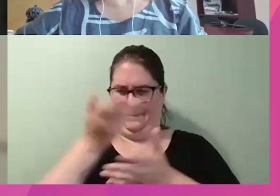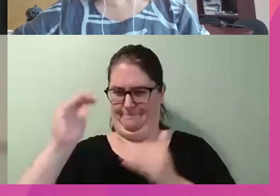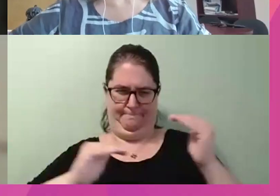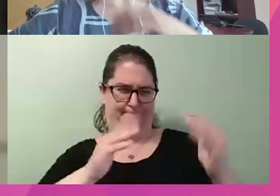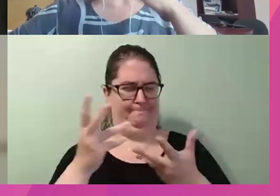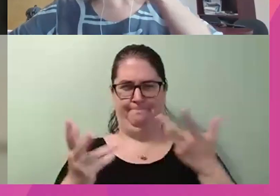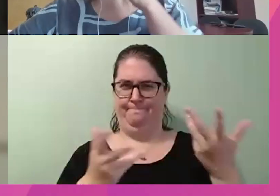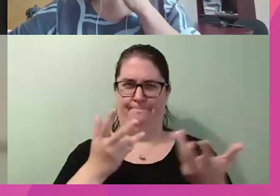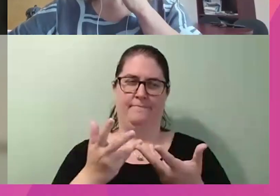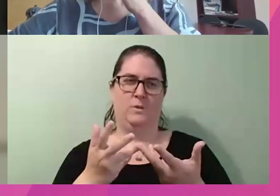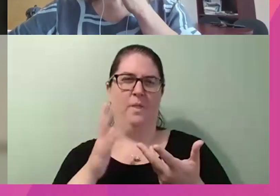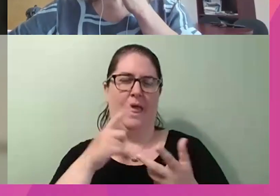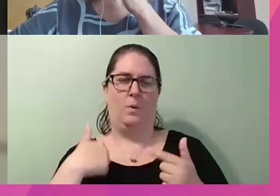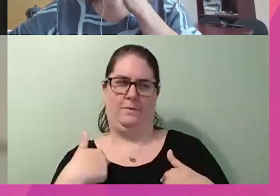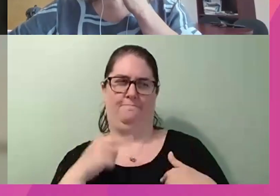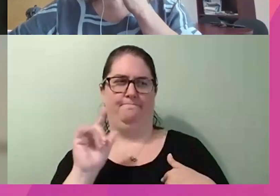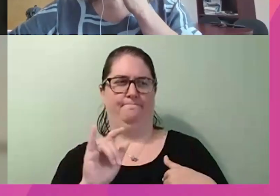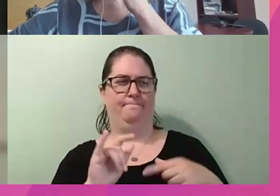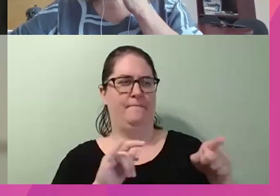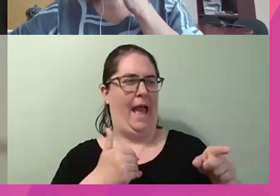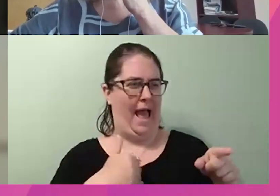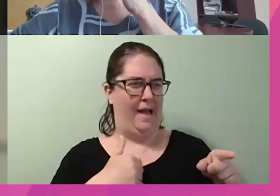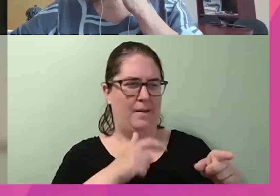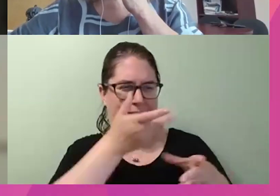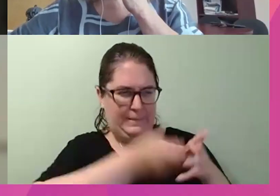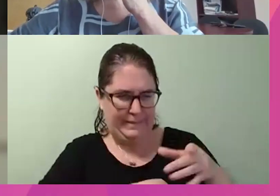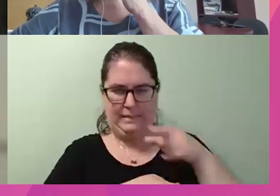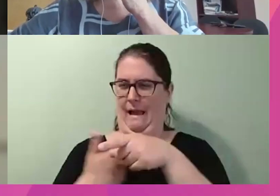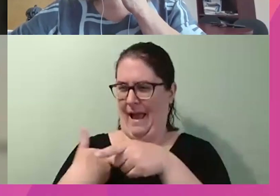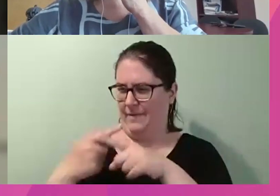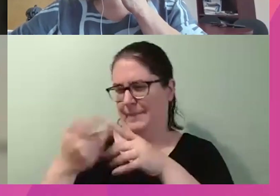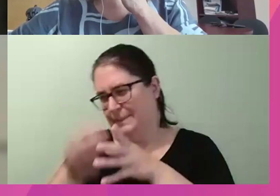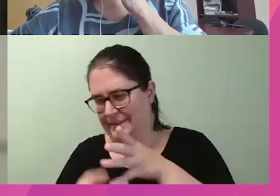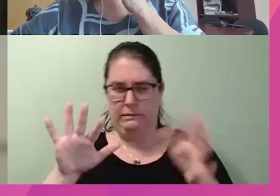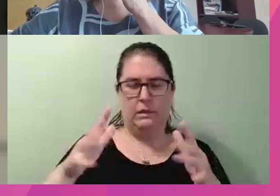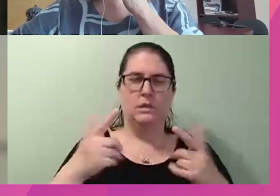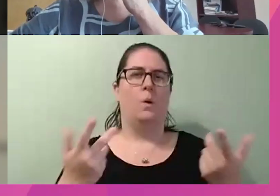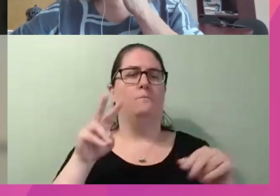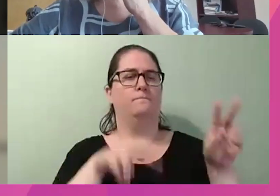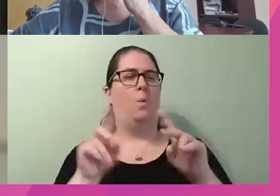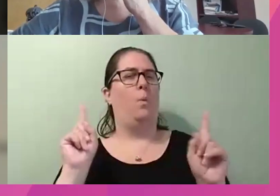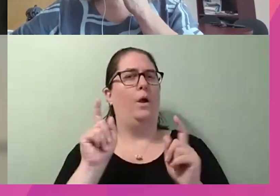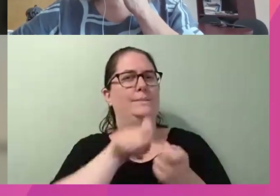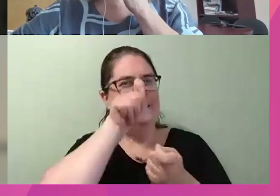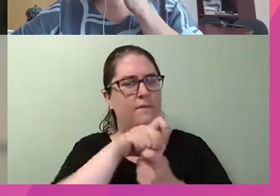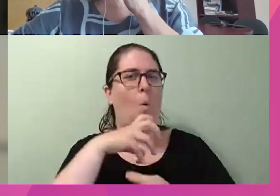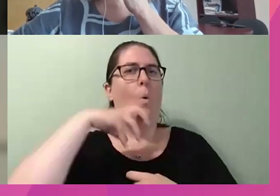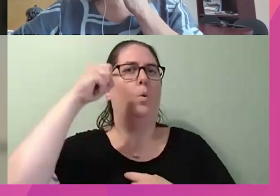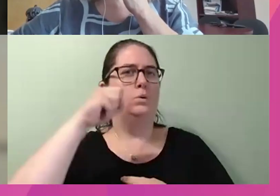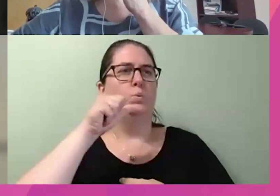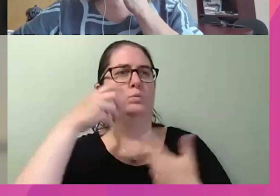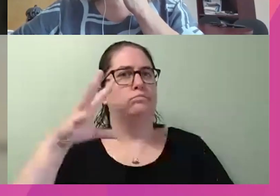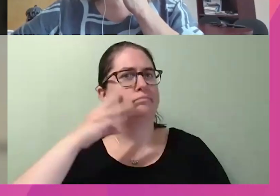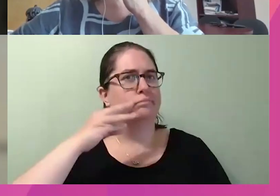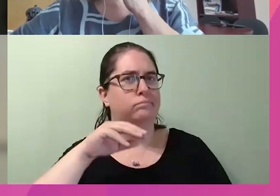kind of ground you in the work that we do is really kind of at the intersection here, looking at the needs of older women who experience